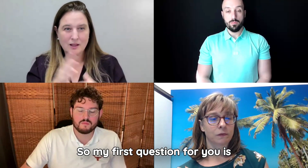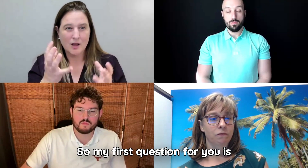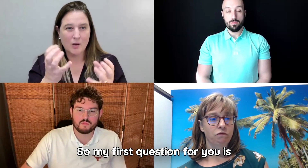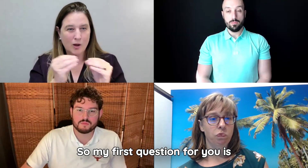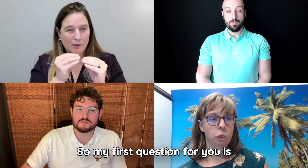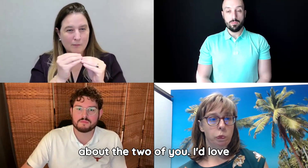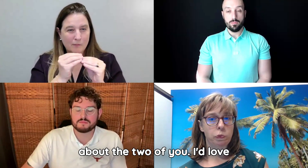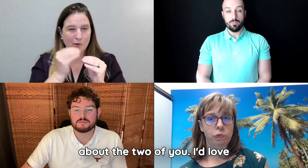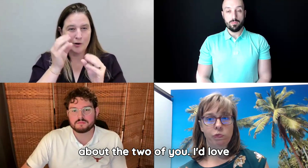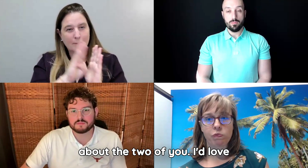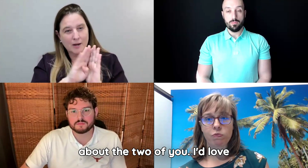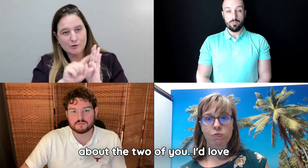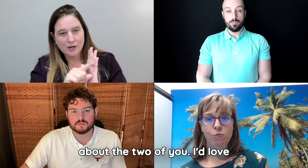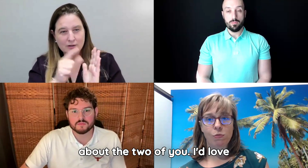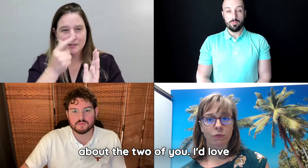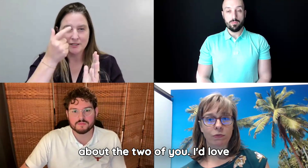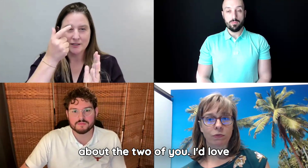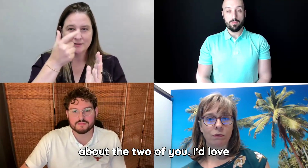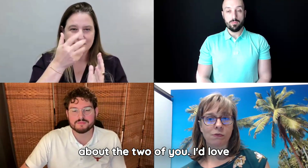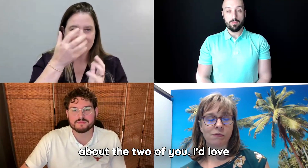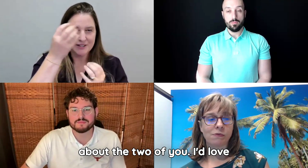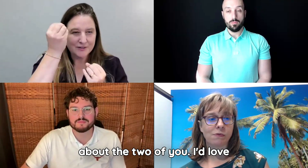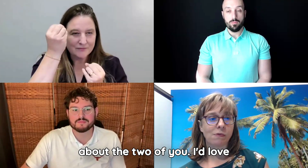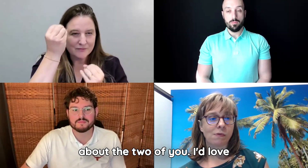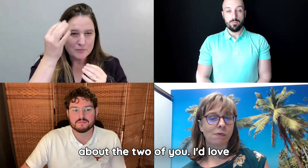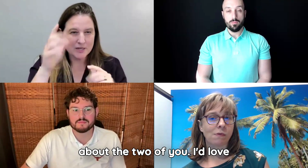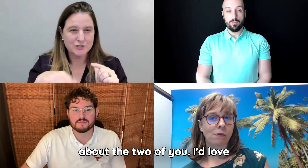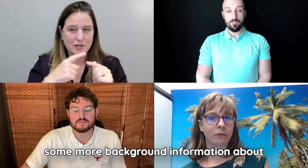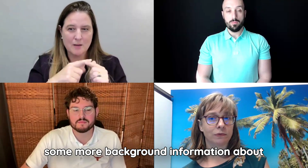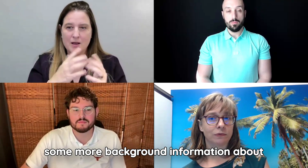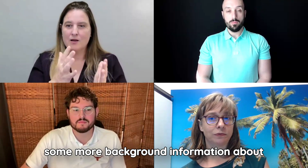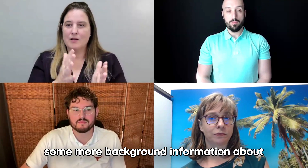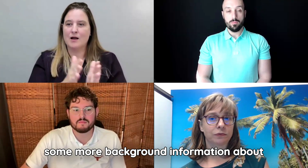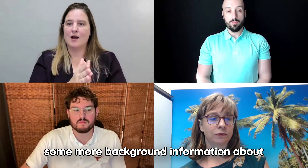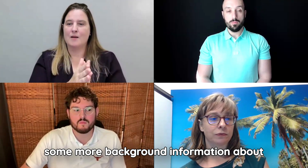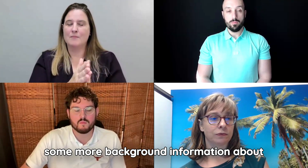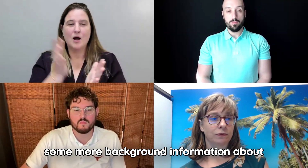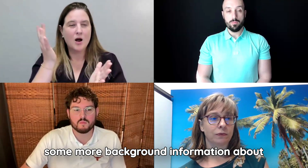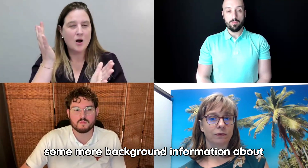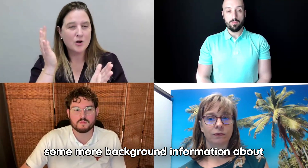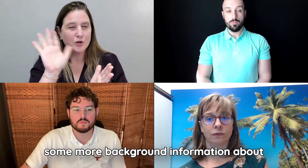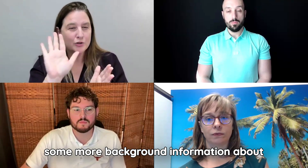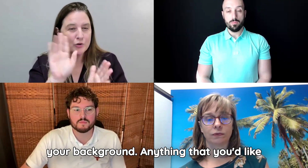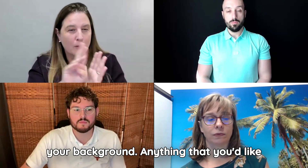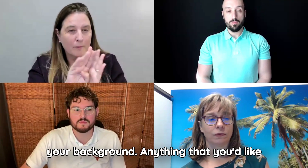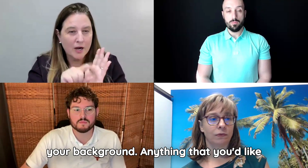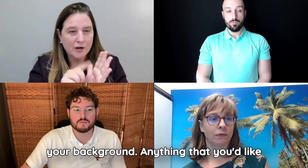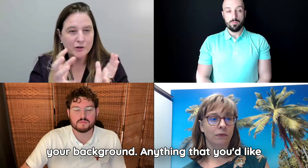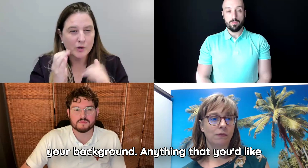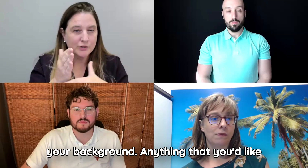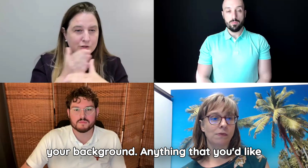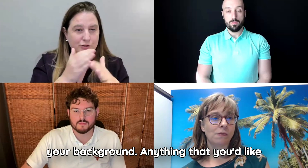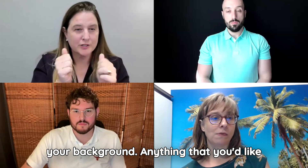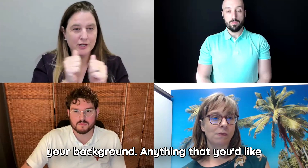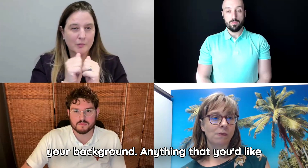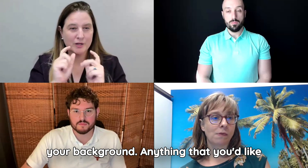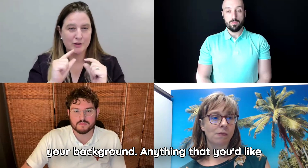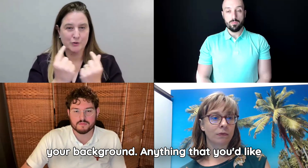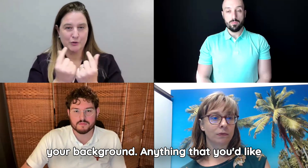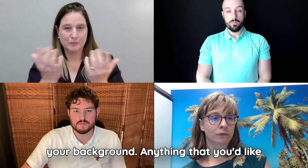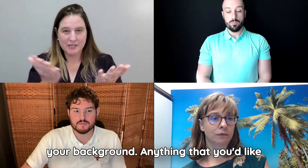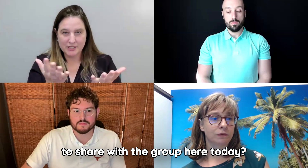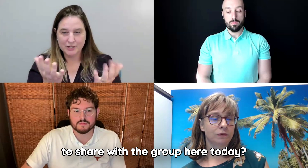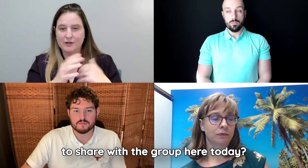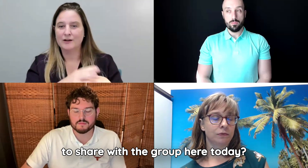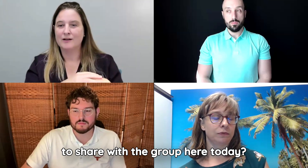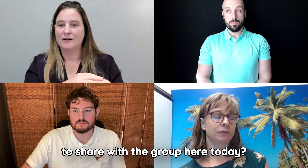you is about the two of you. I'd love some more background information about your